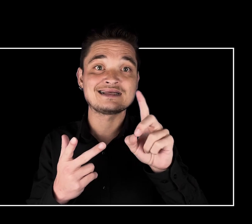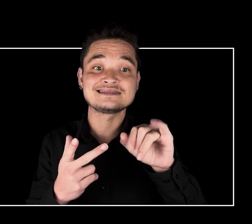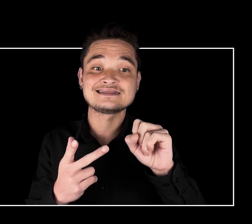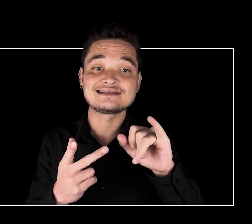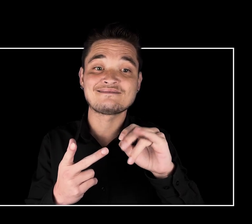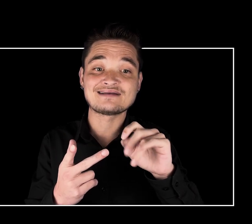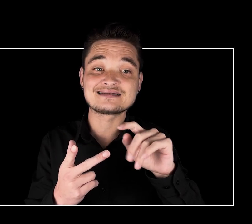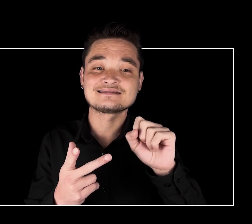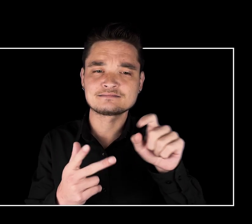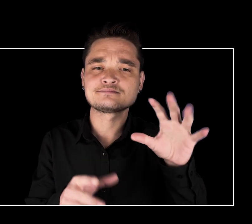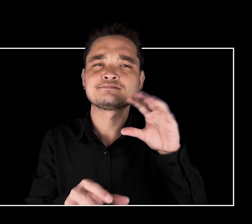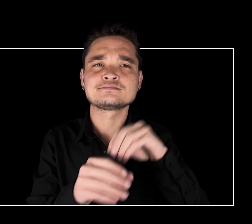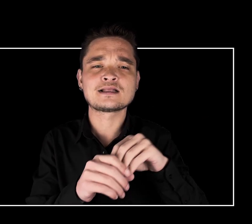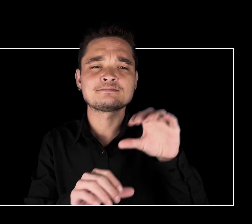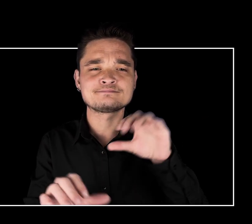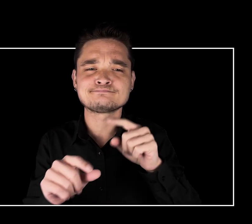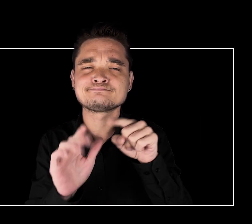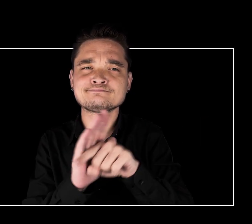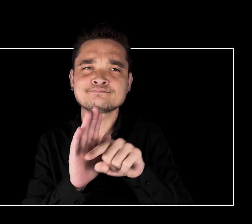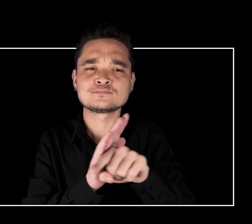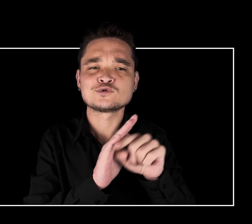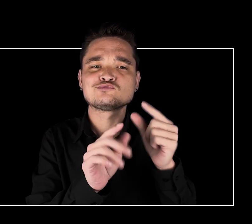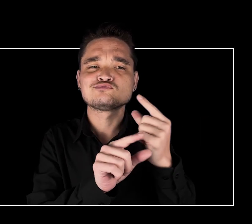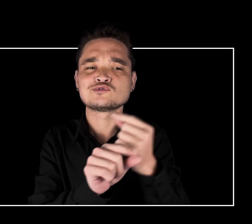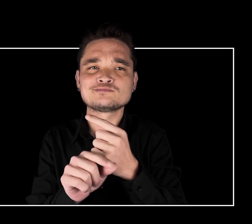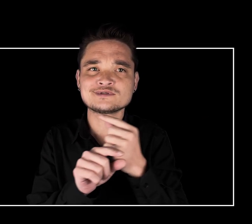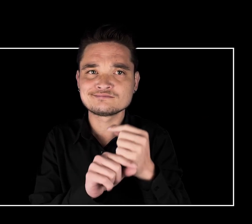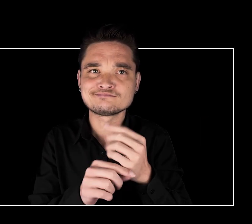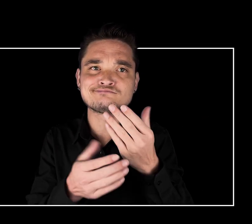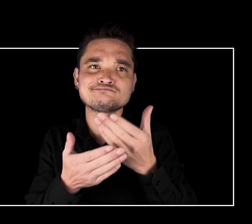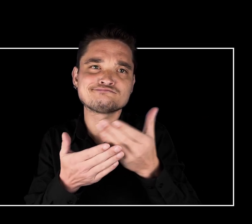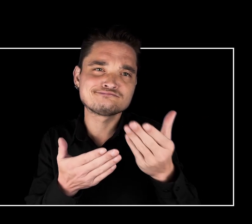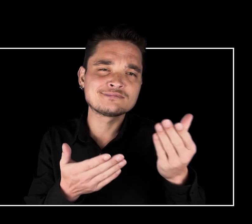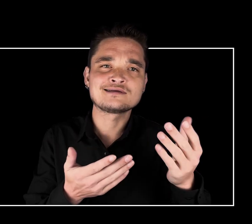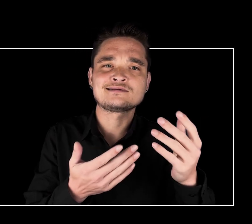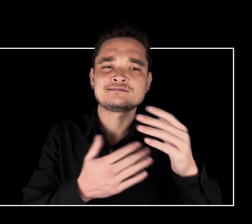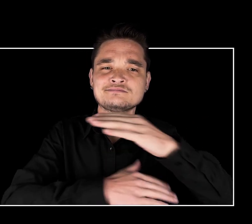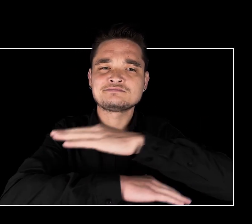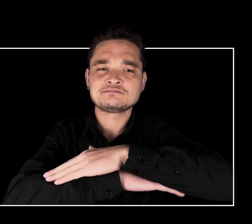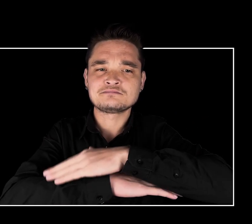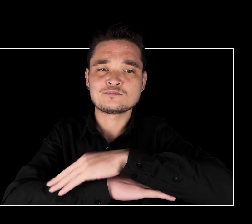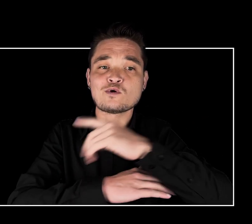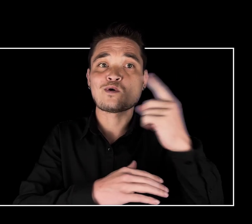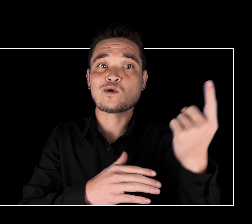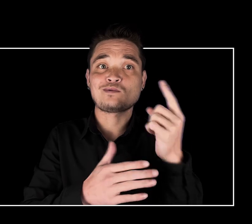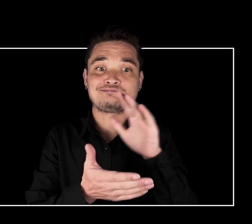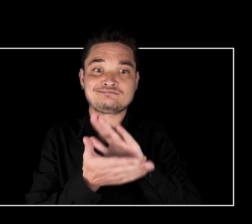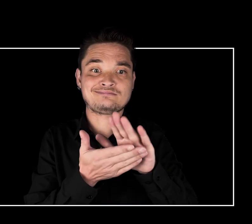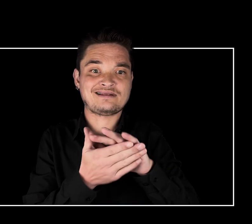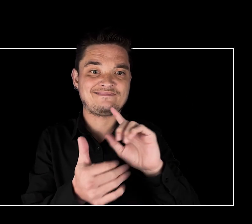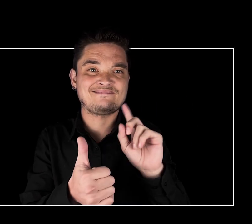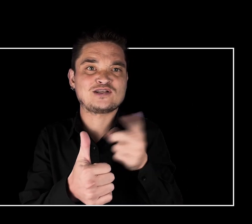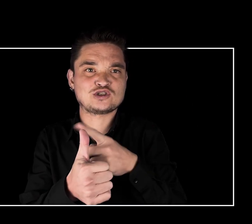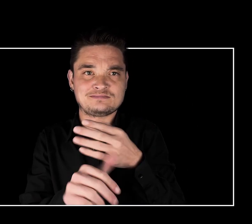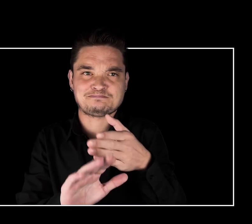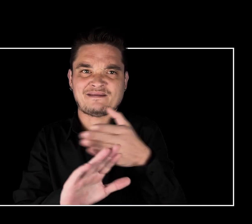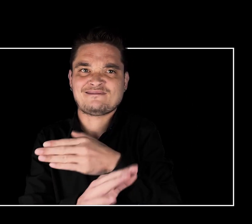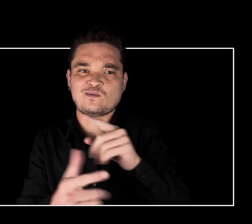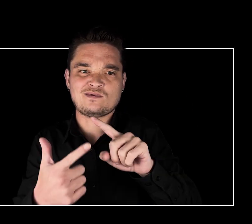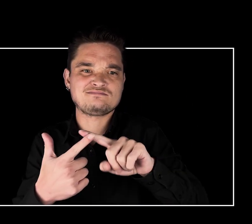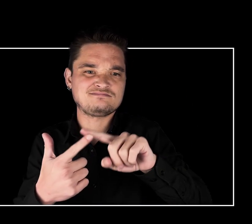chemical products and kill germs on surfaces and objects. Always clean first before sanitizing or